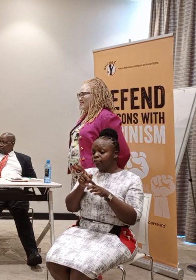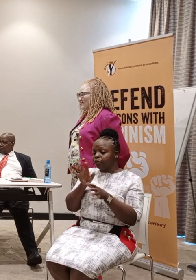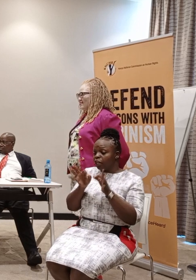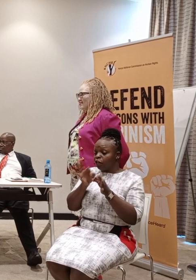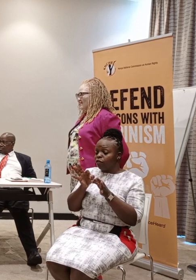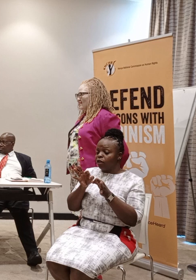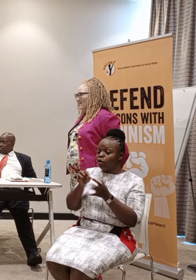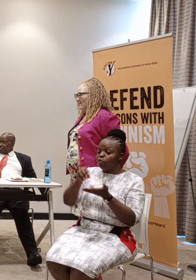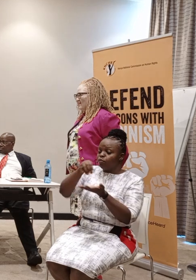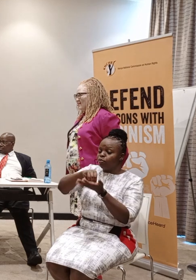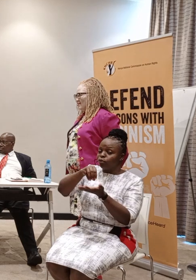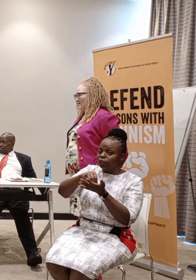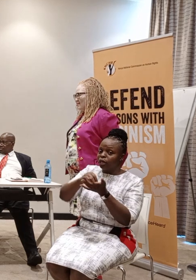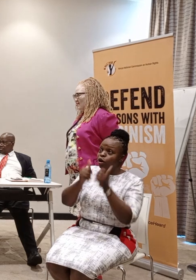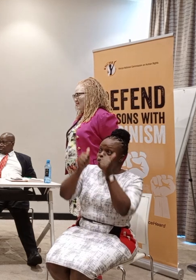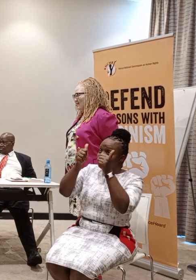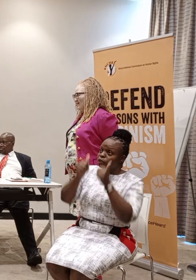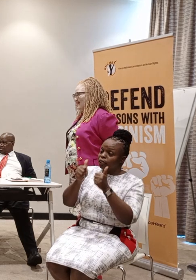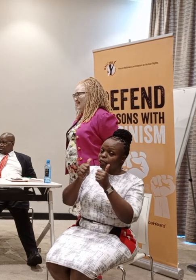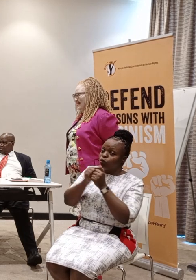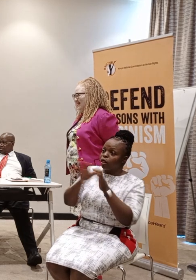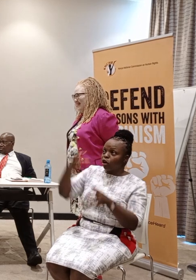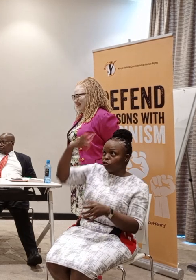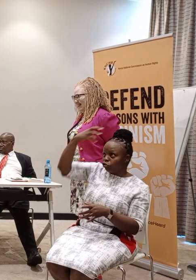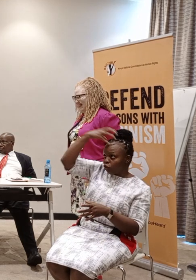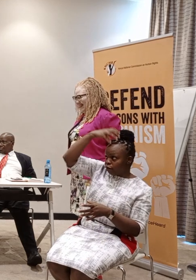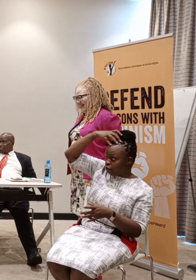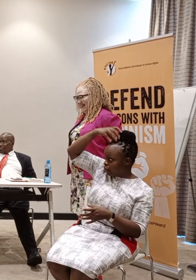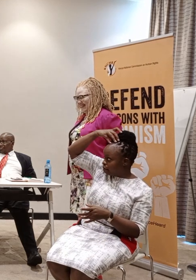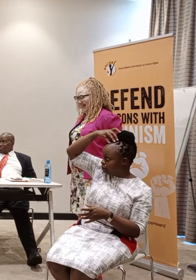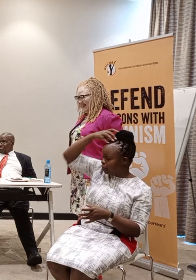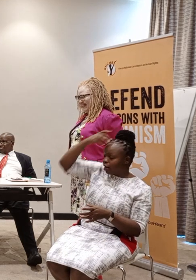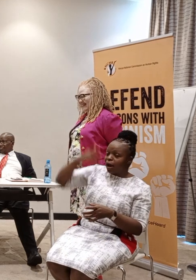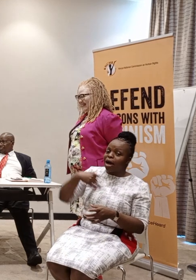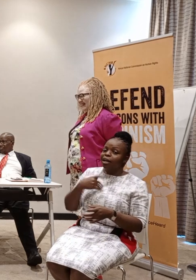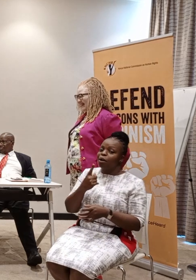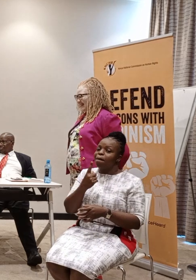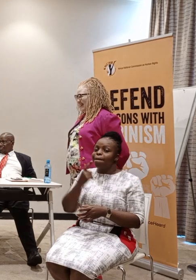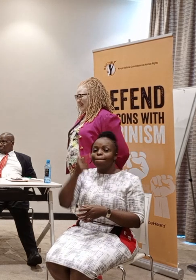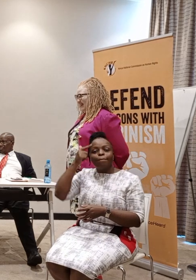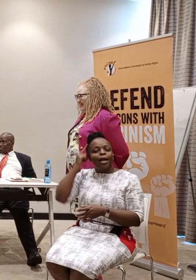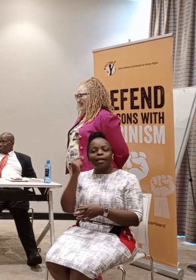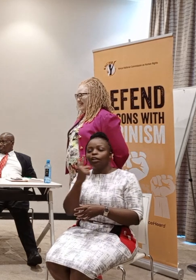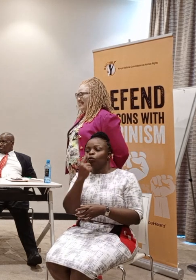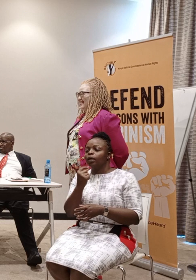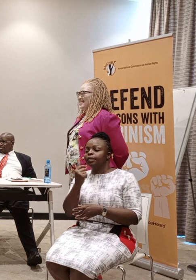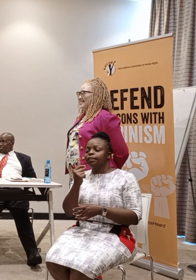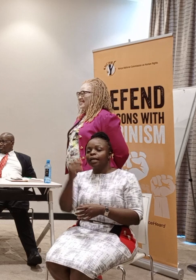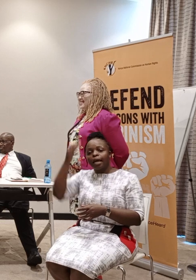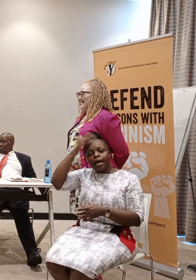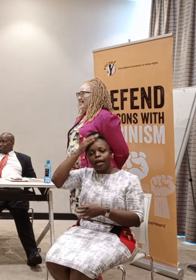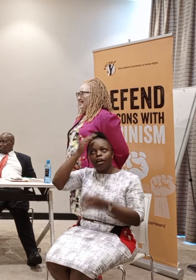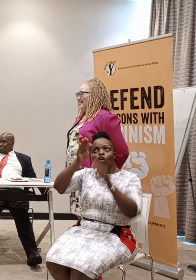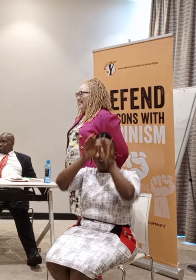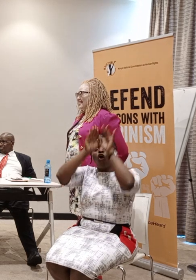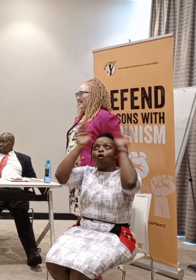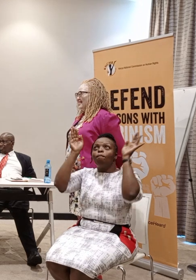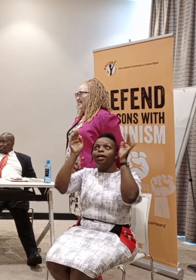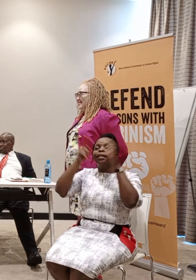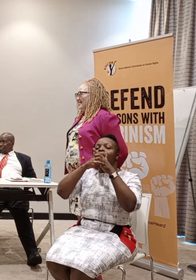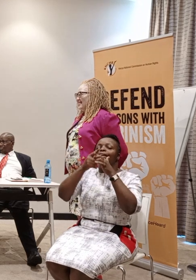bila kofia, kichwa ilikuwa, they were black and white that time, we put it above camera. The head looked open. So watu walikuwa wanakuja na